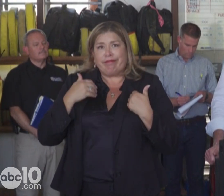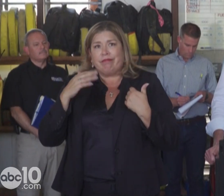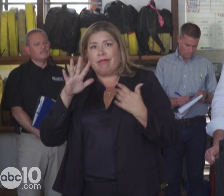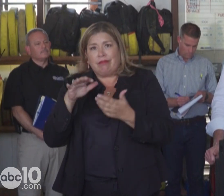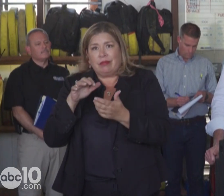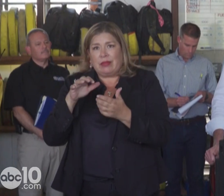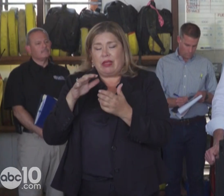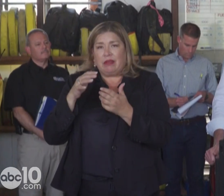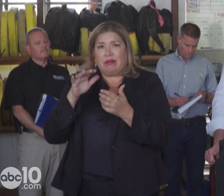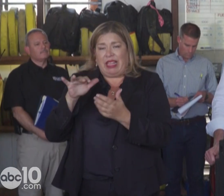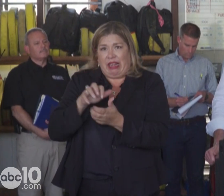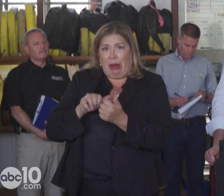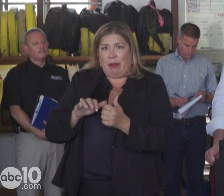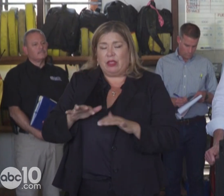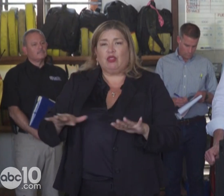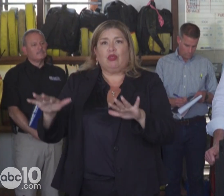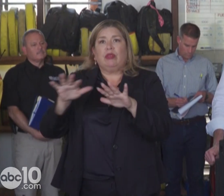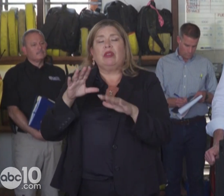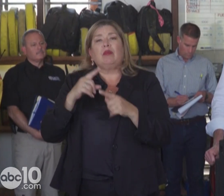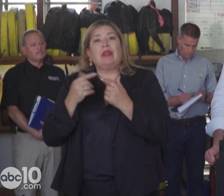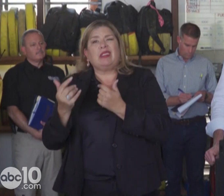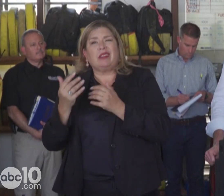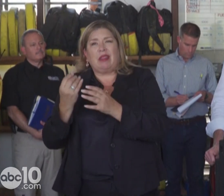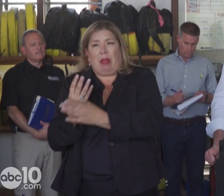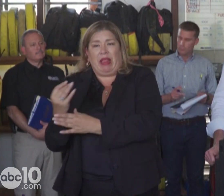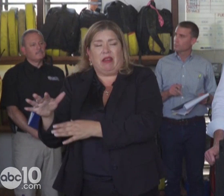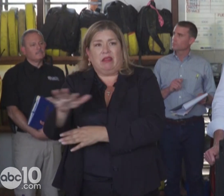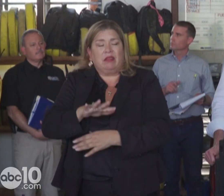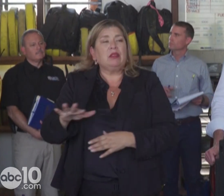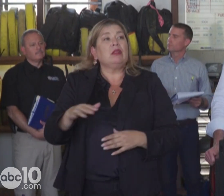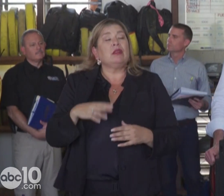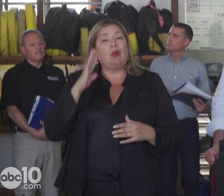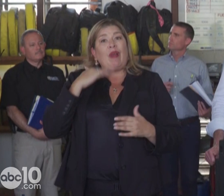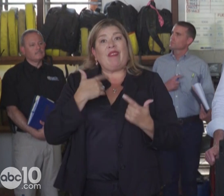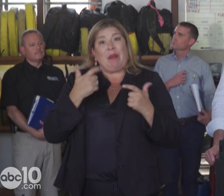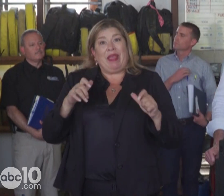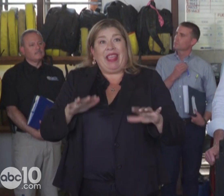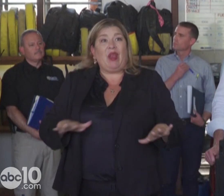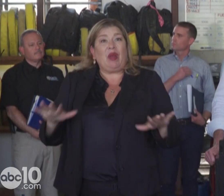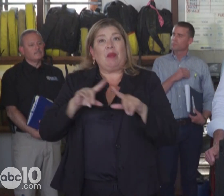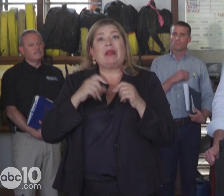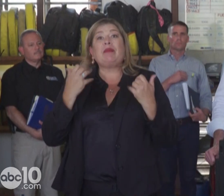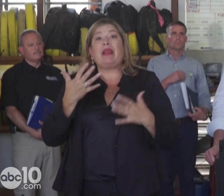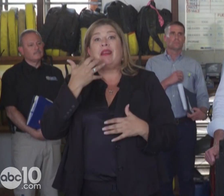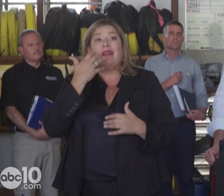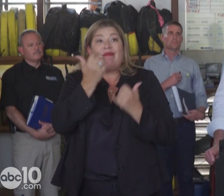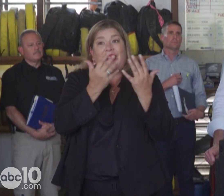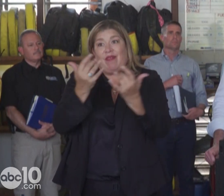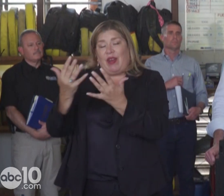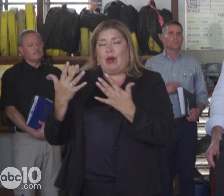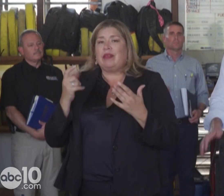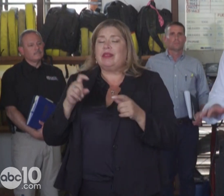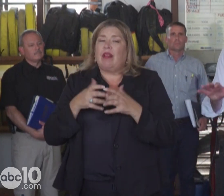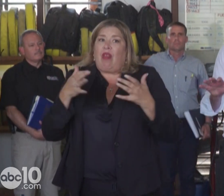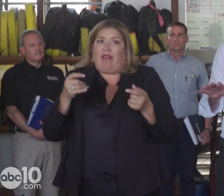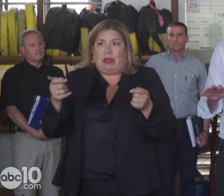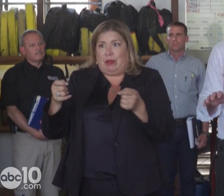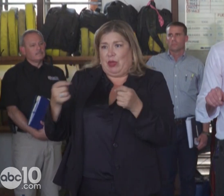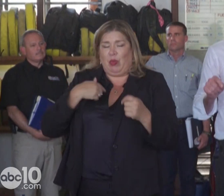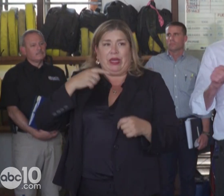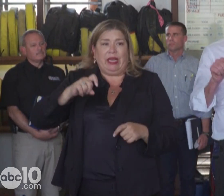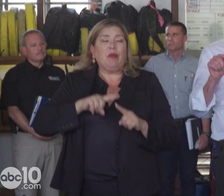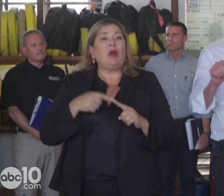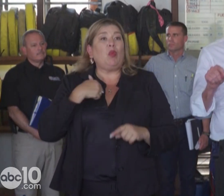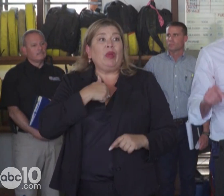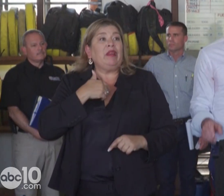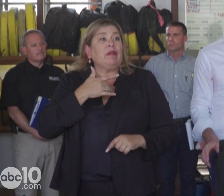but it's a big area, and there are a lot of hot spots still, and there's still a lot of suppression work that's needed, but we are